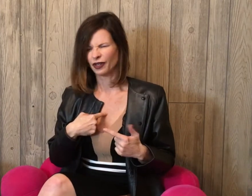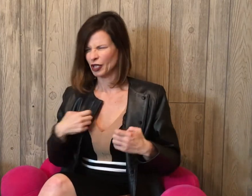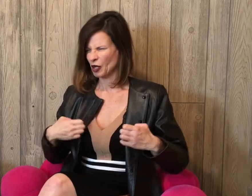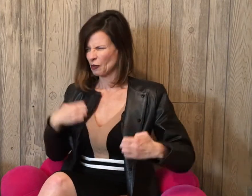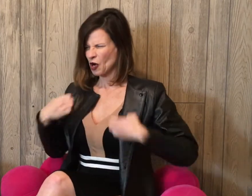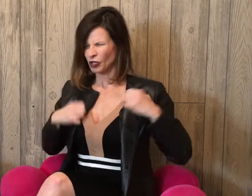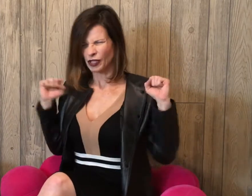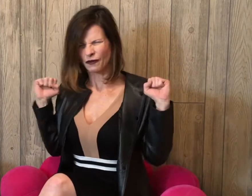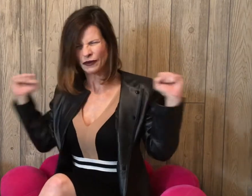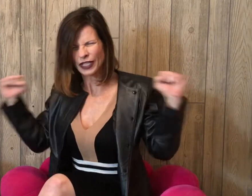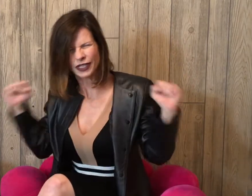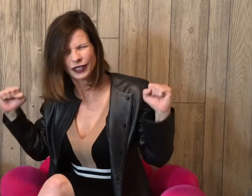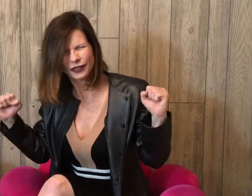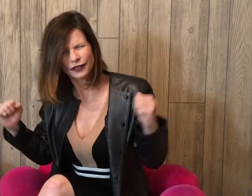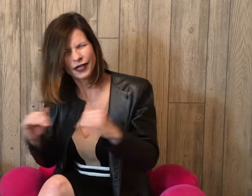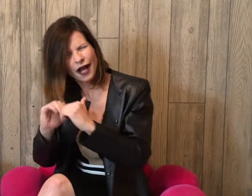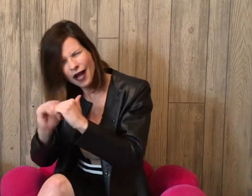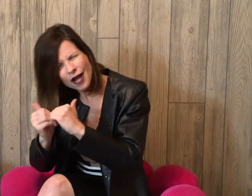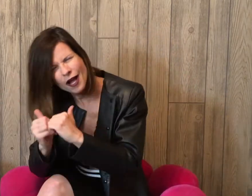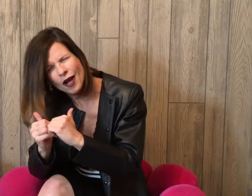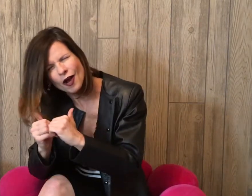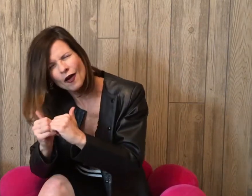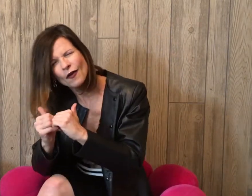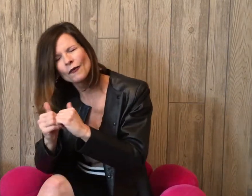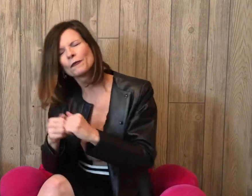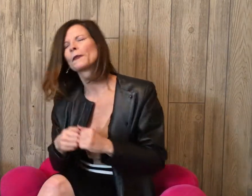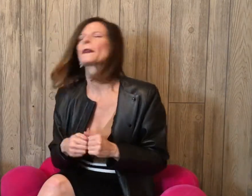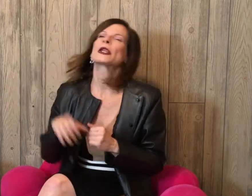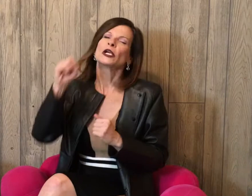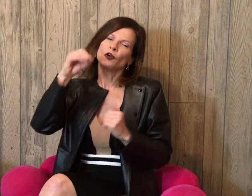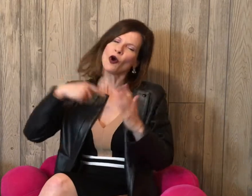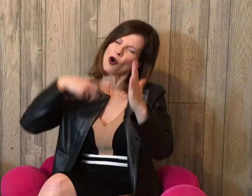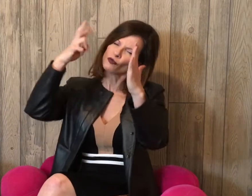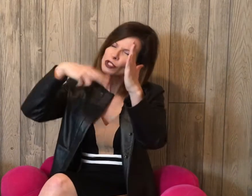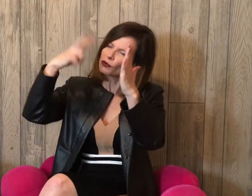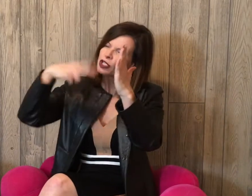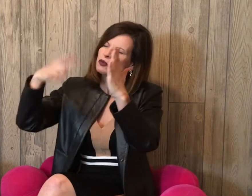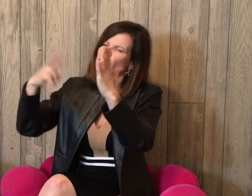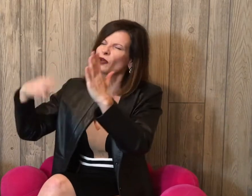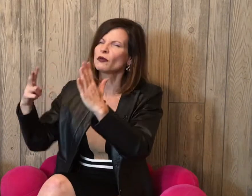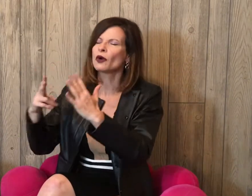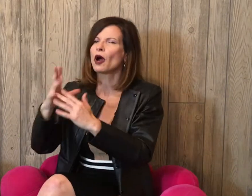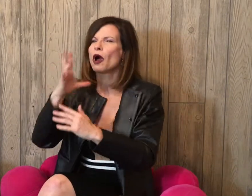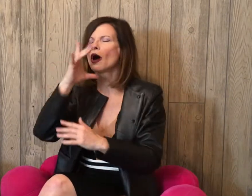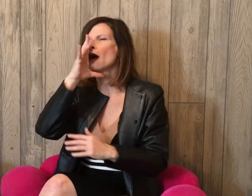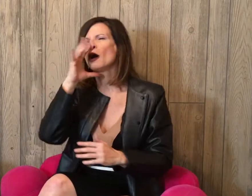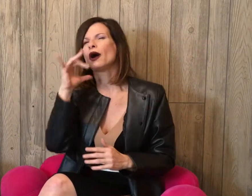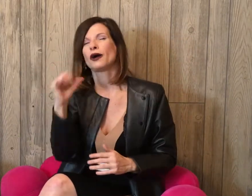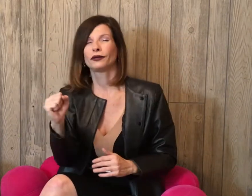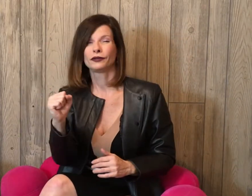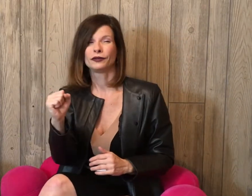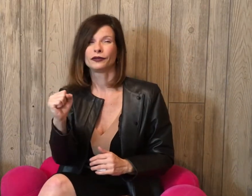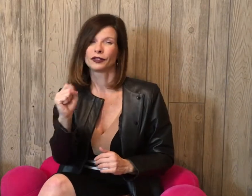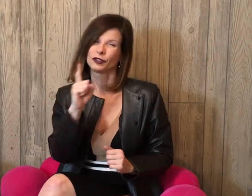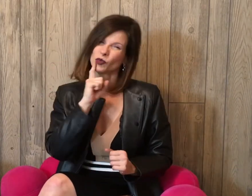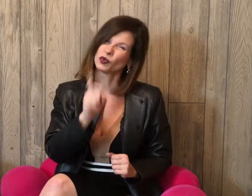Emotional fitness? Say what now? The more I kept reading, the more I was intrigued.